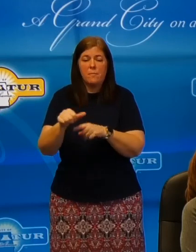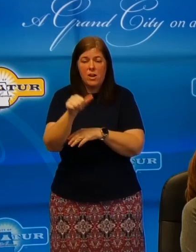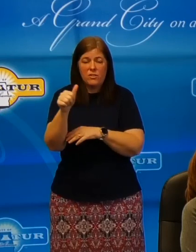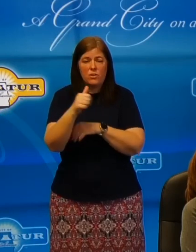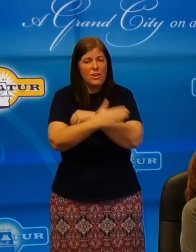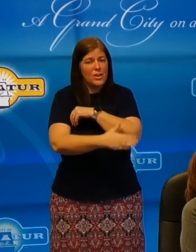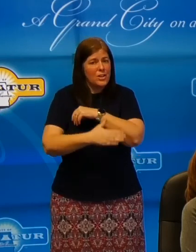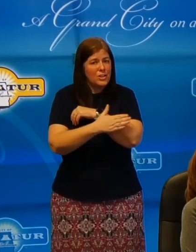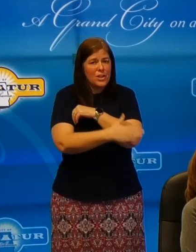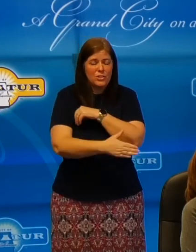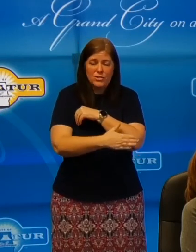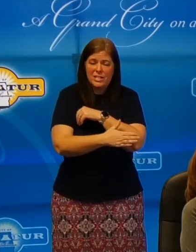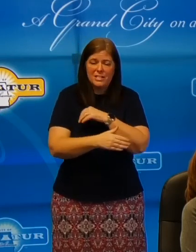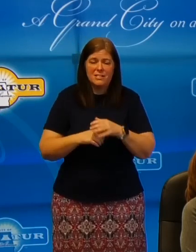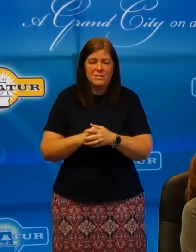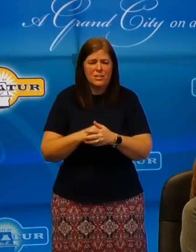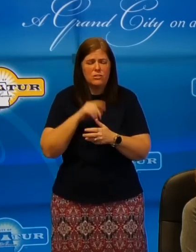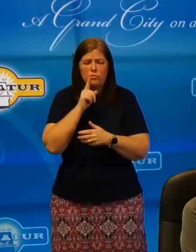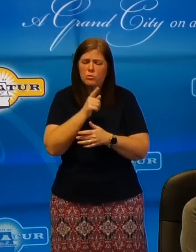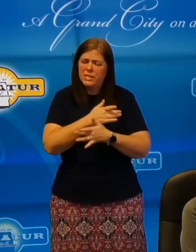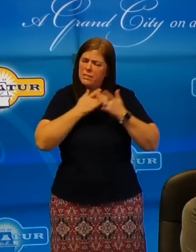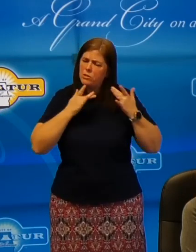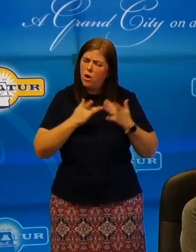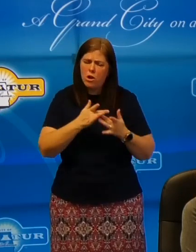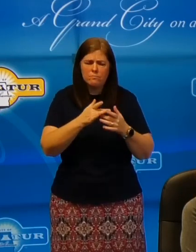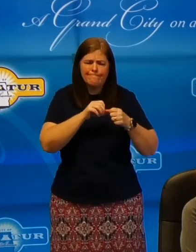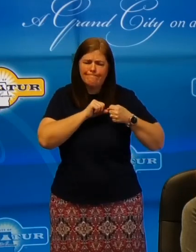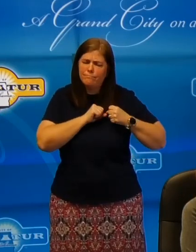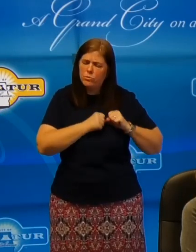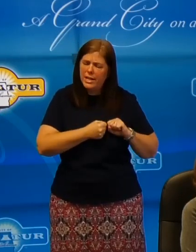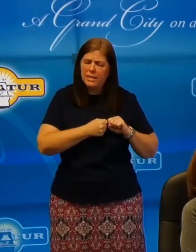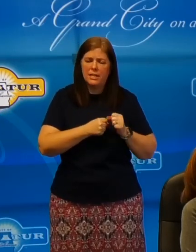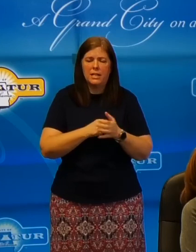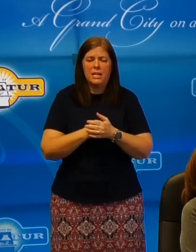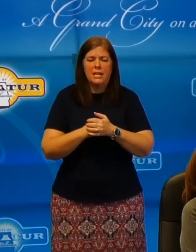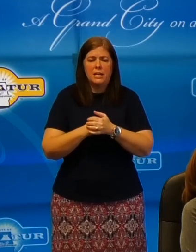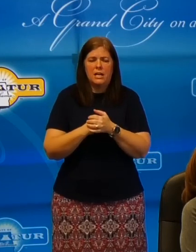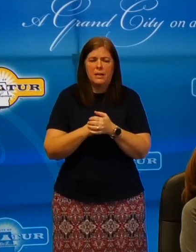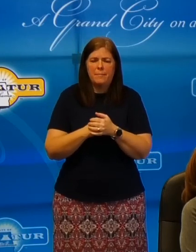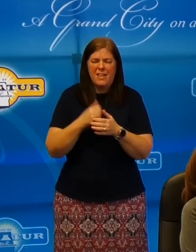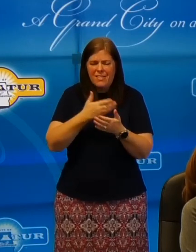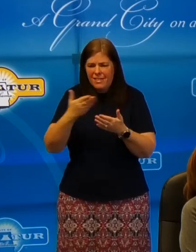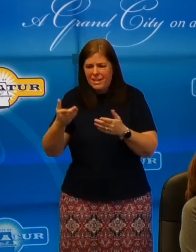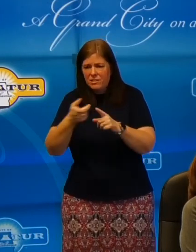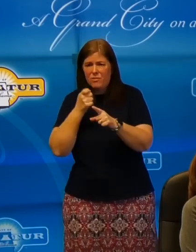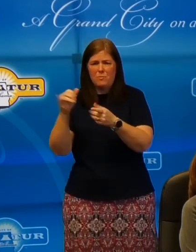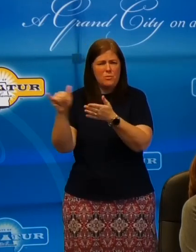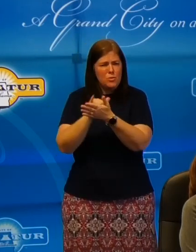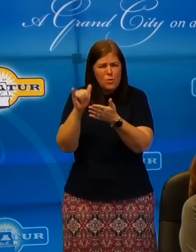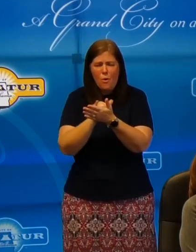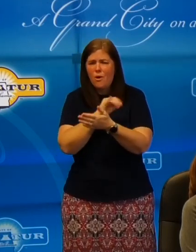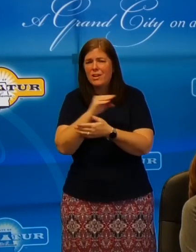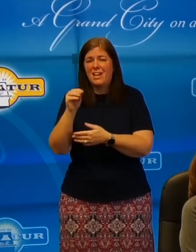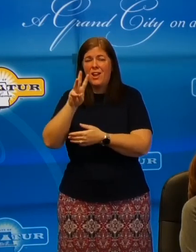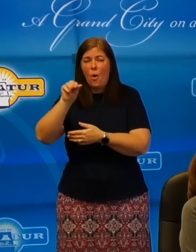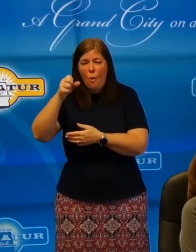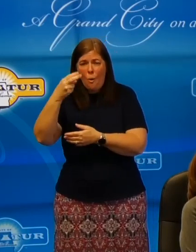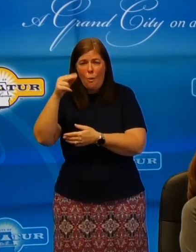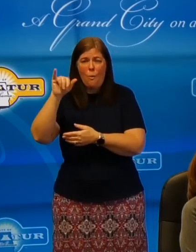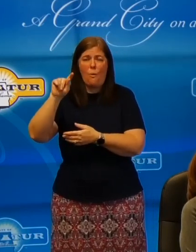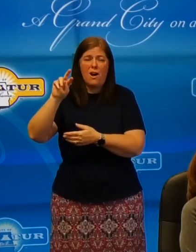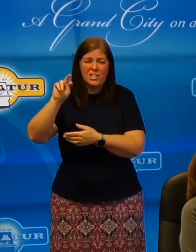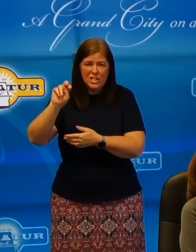sobering. They are heartbreaking. The images we have from New York and Washington are heartbreaking. The love of